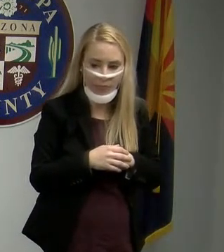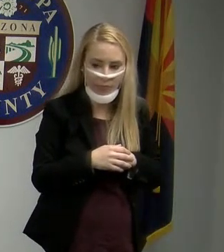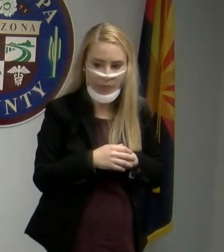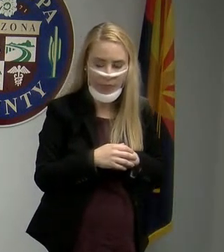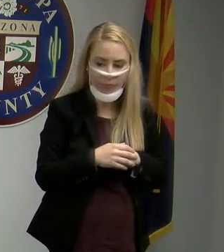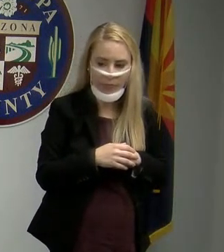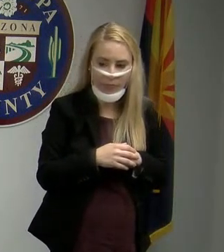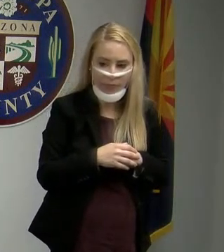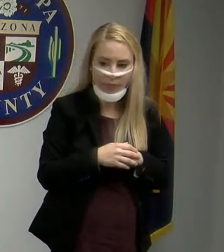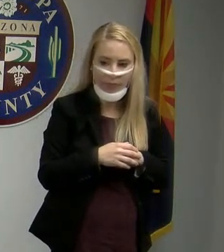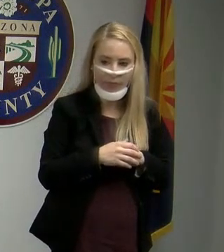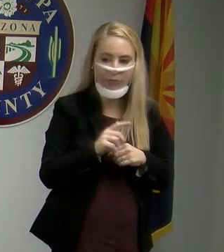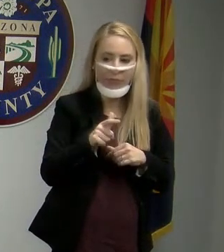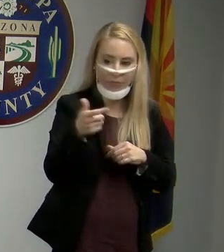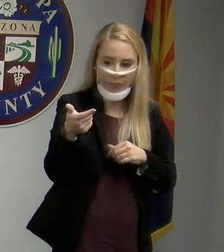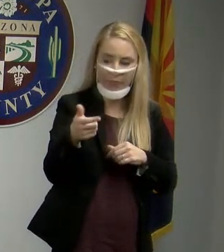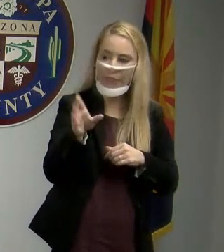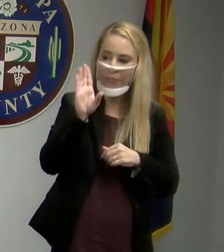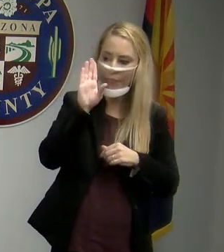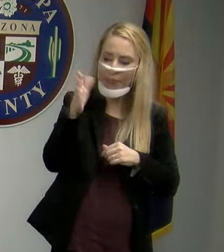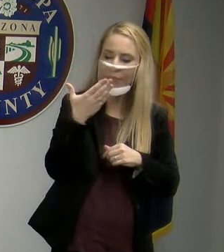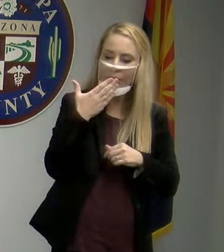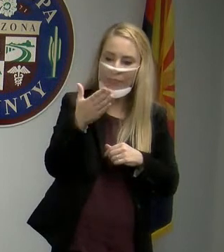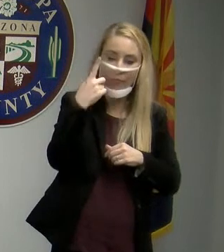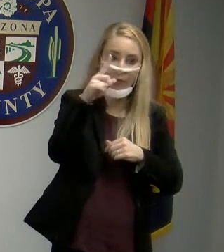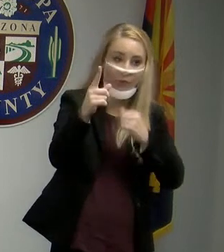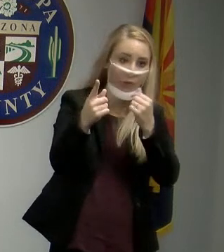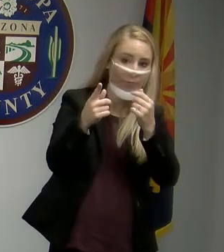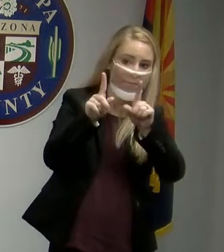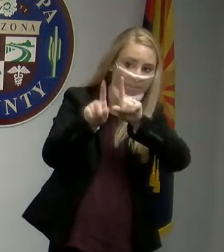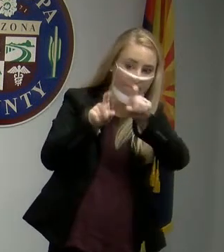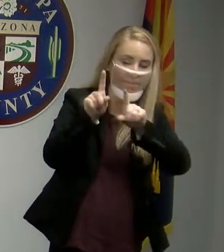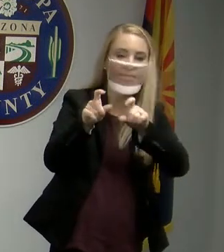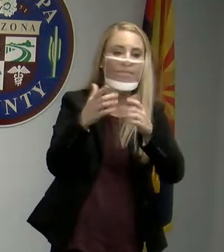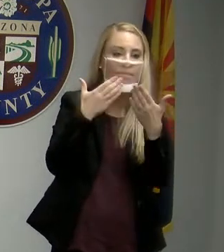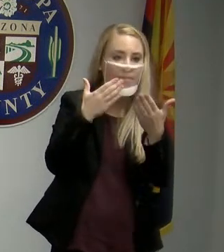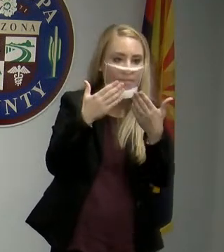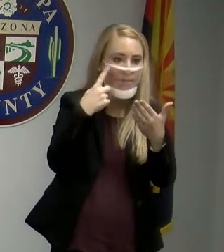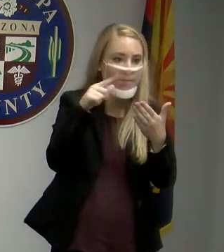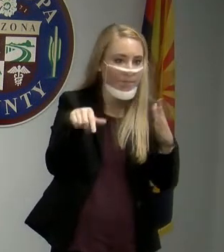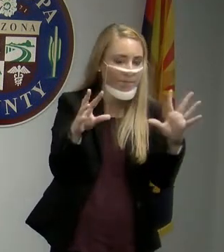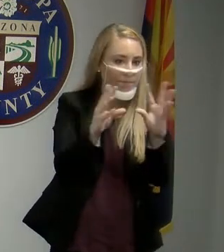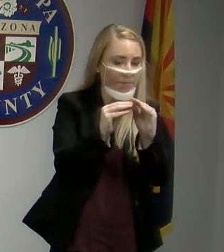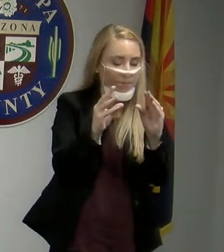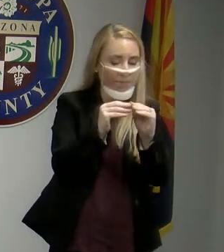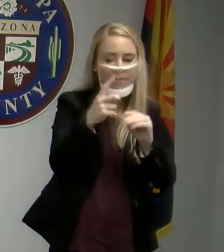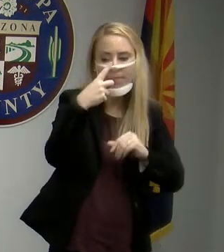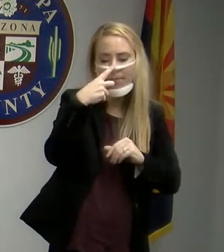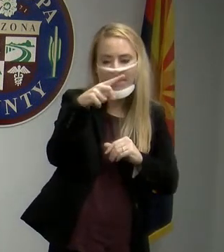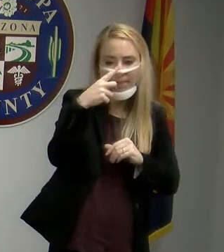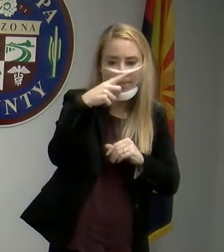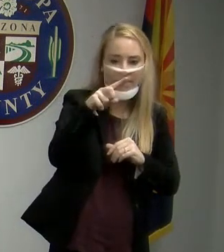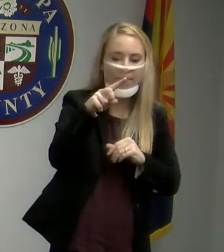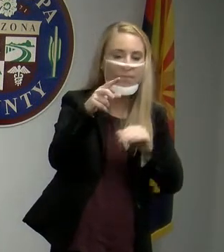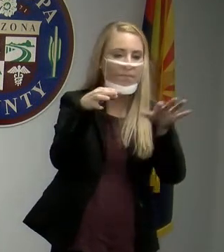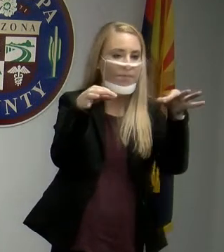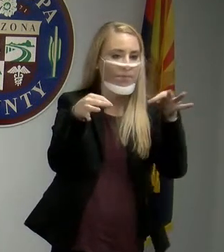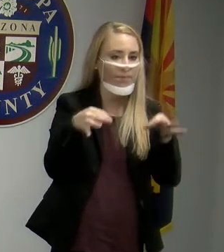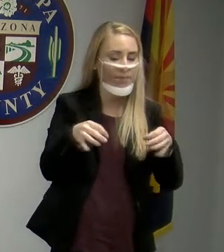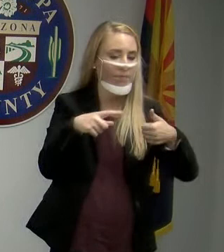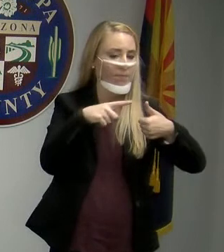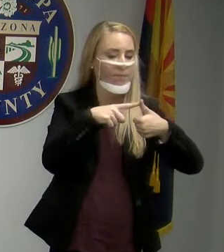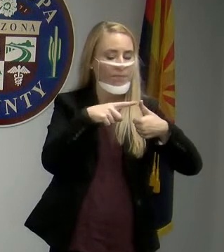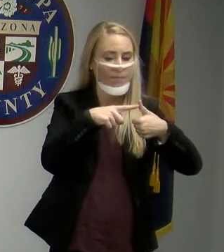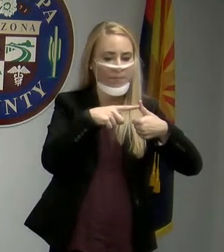live. Yeah, hi. Thanks for taking questions and thanks Sure. for having this webinar. Can you just tell me first